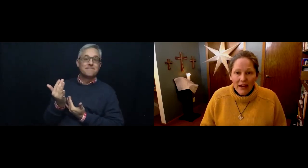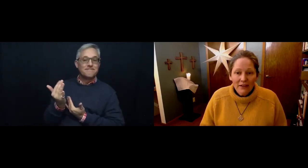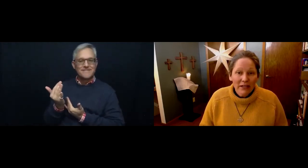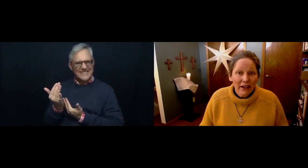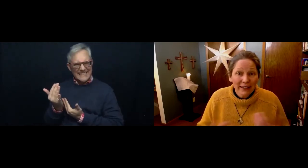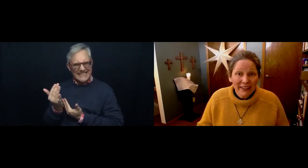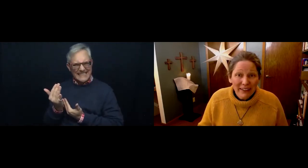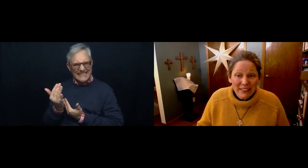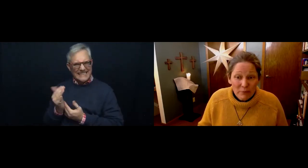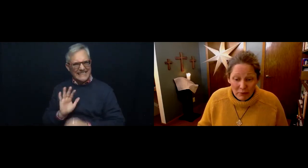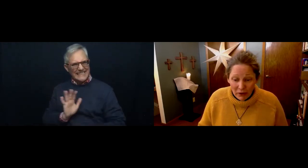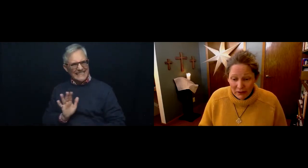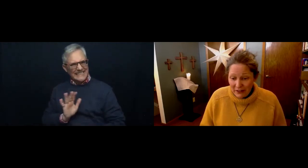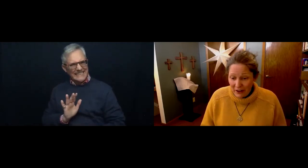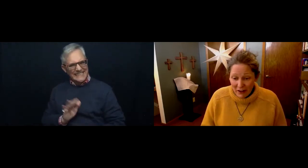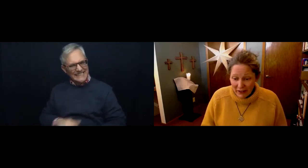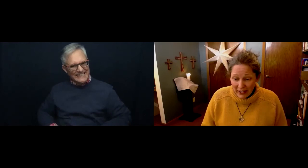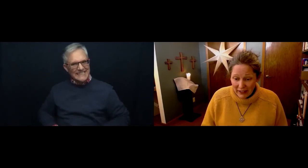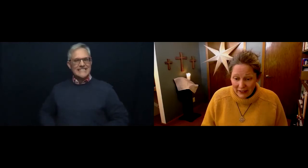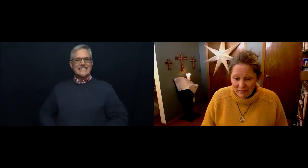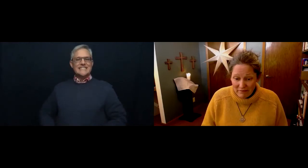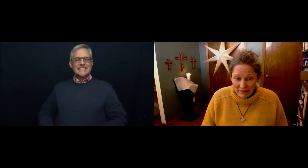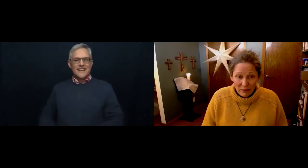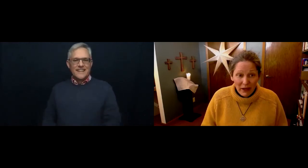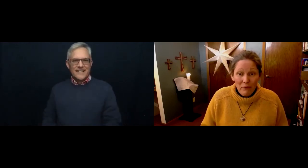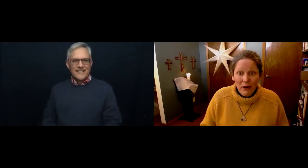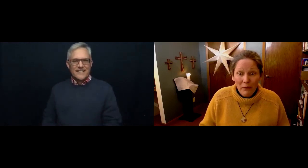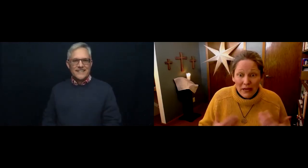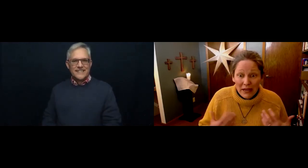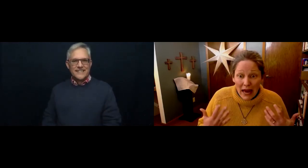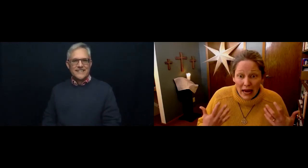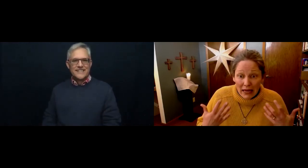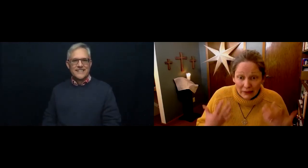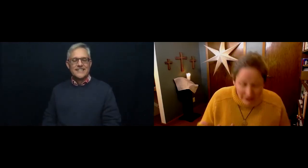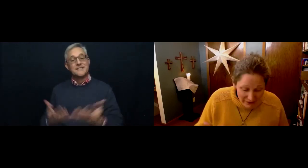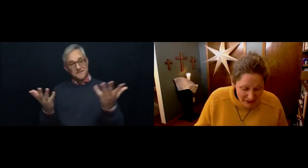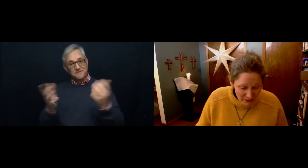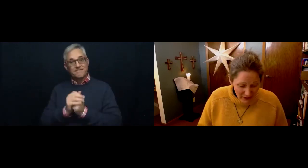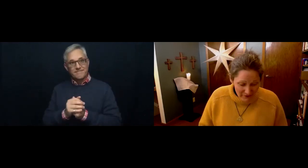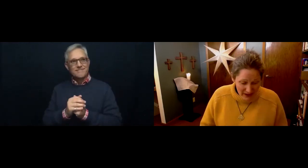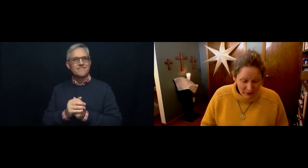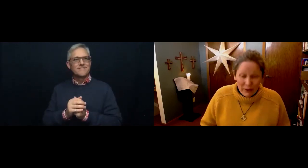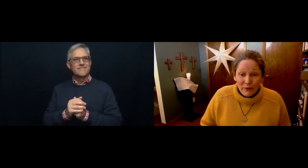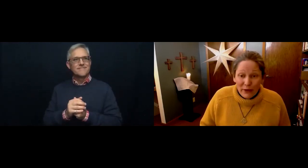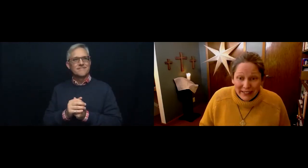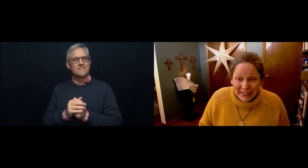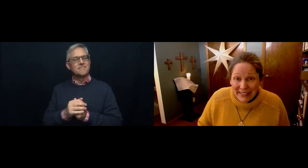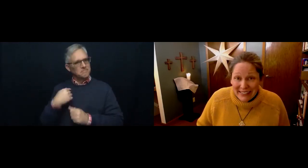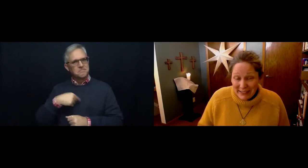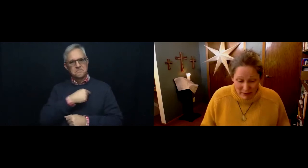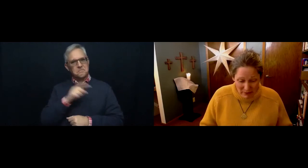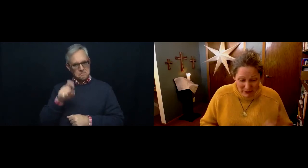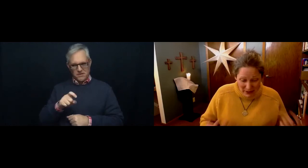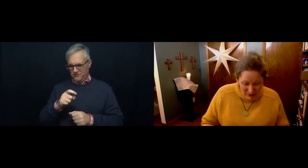And then we kind of get to be part of it all again, right? Where we live into our faith. We